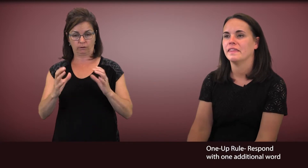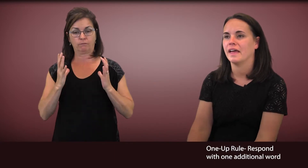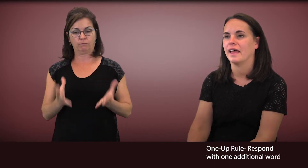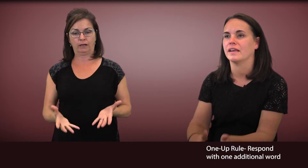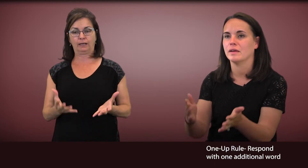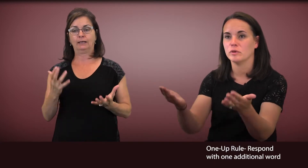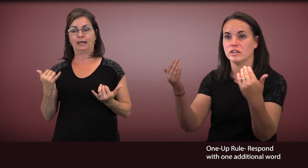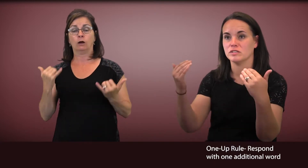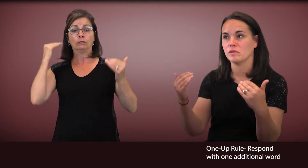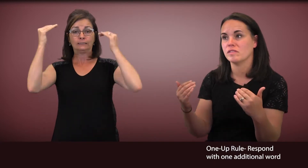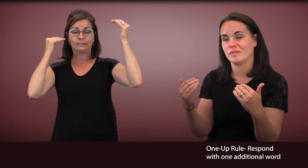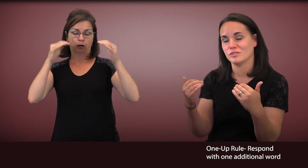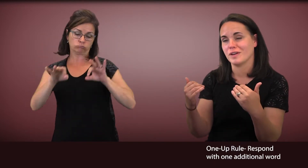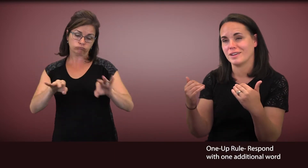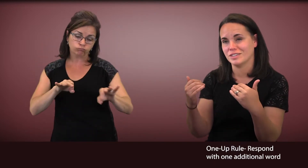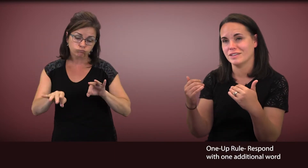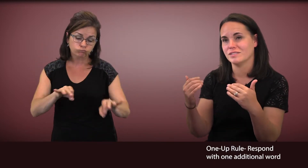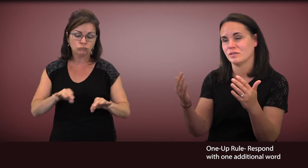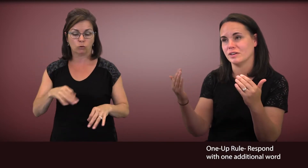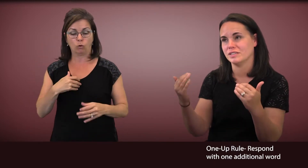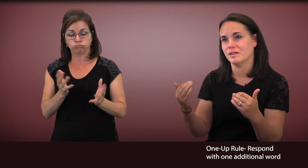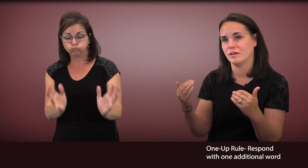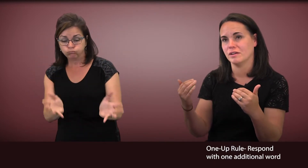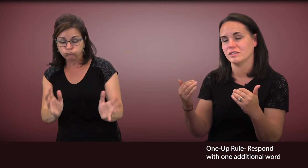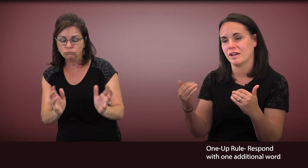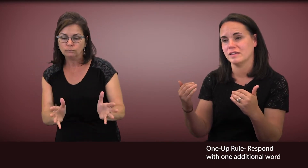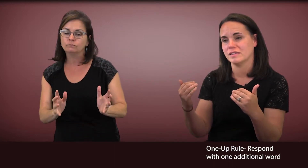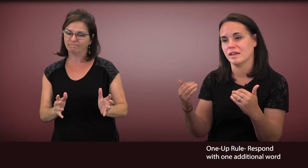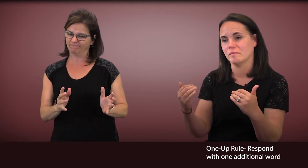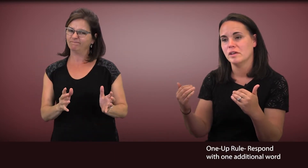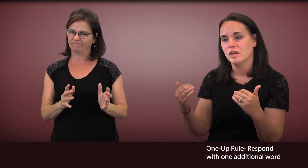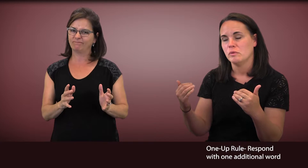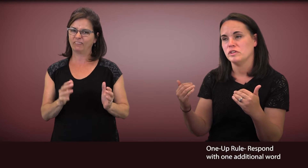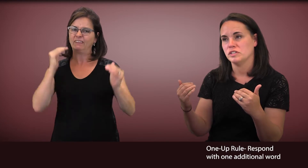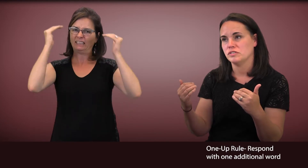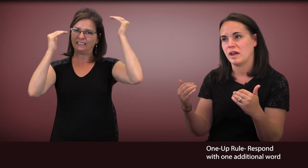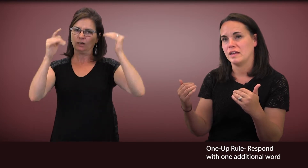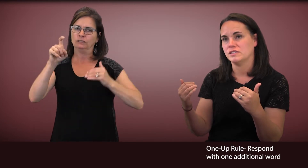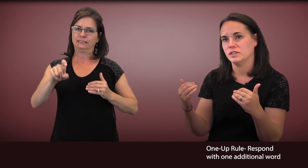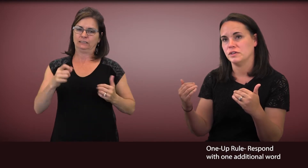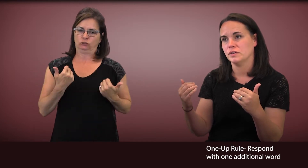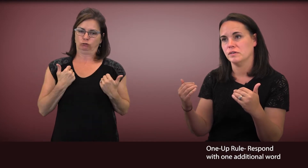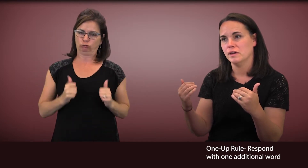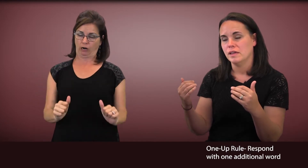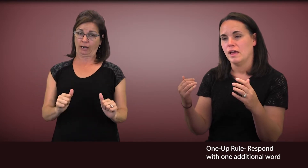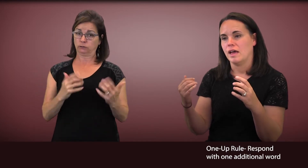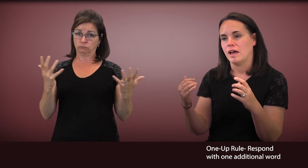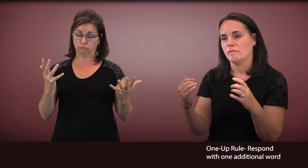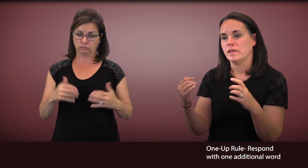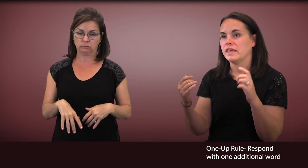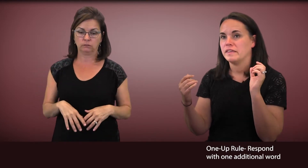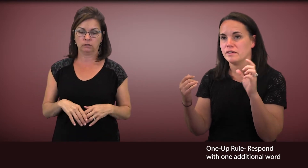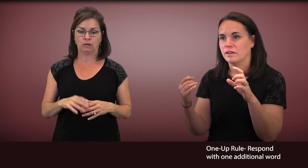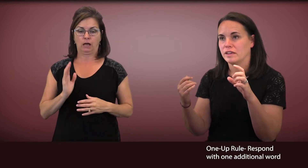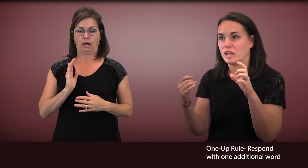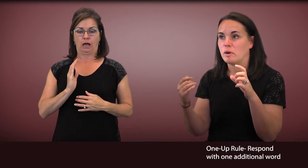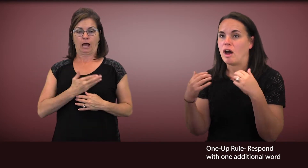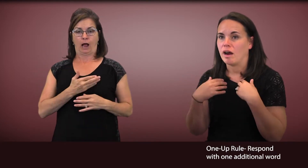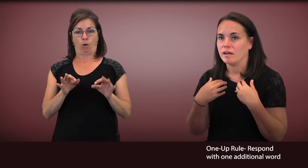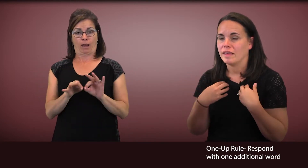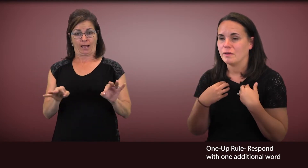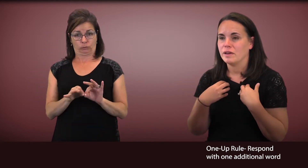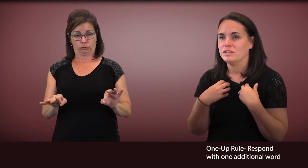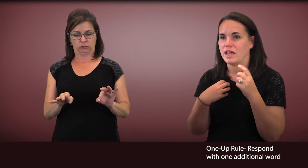communicate, then when adults give directions or are talking to them, we should try to either